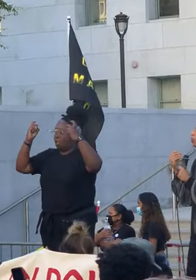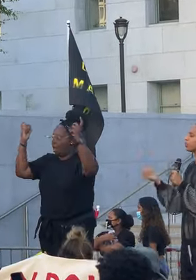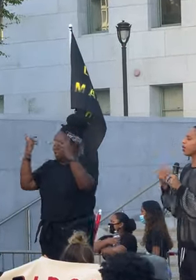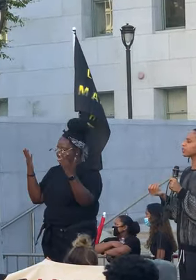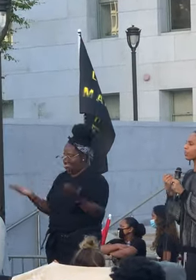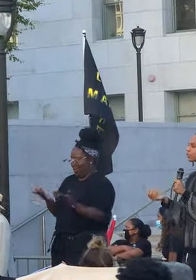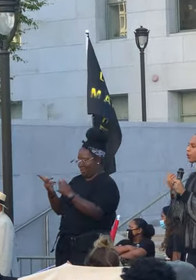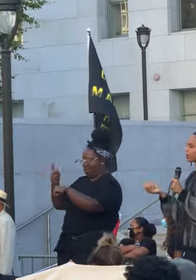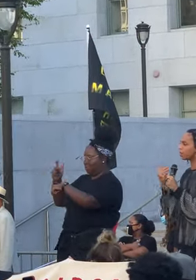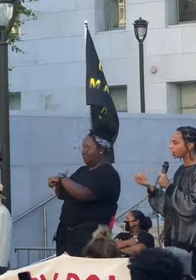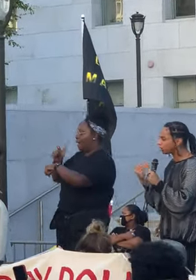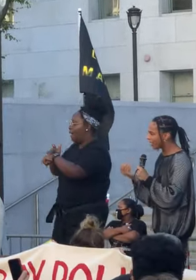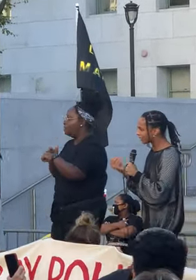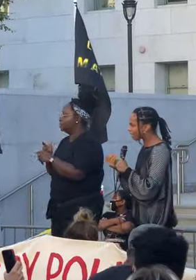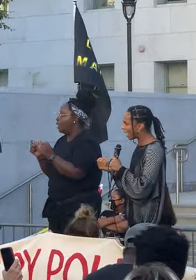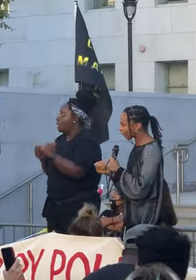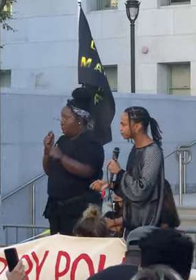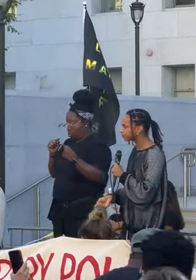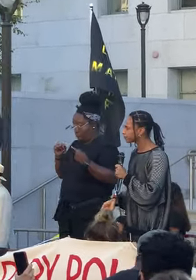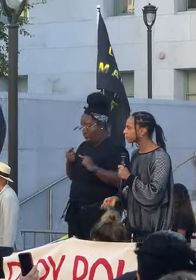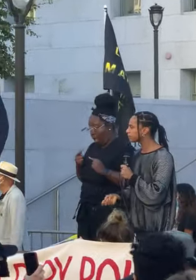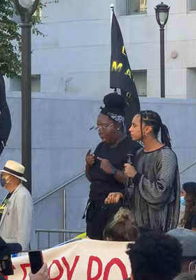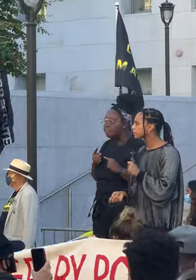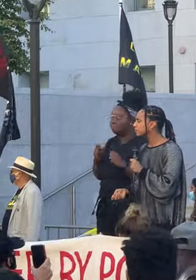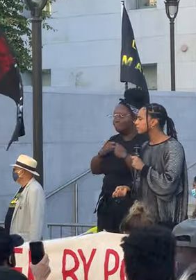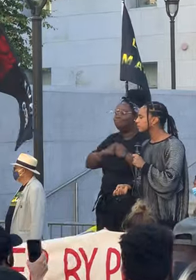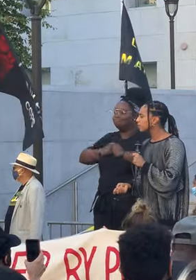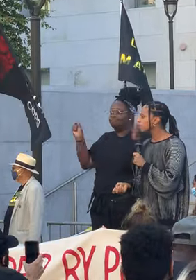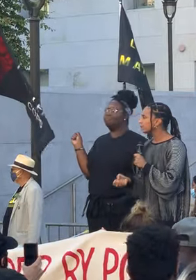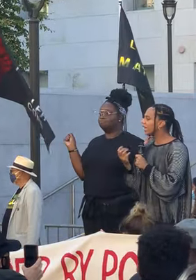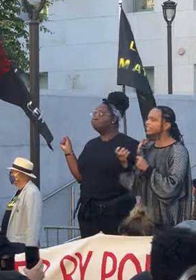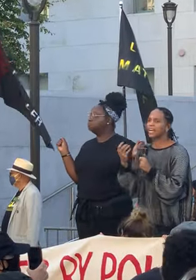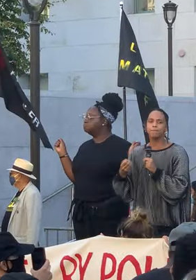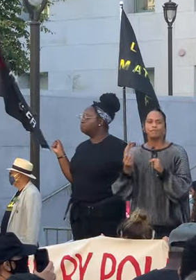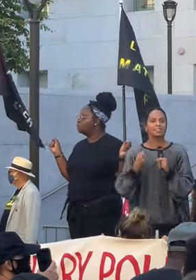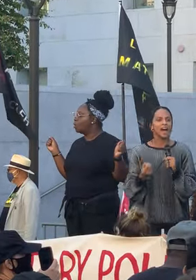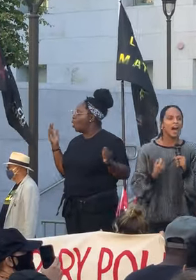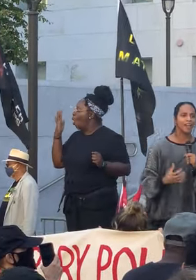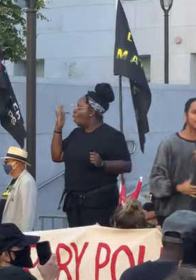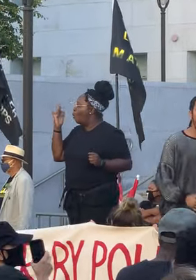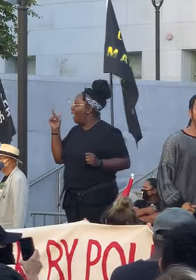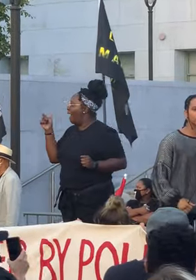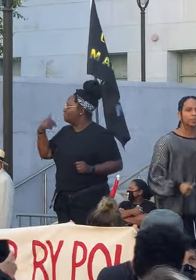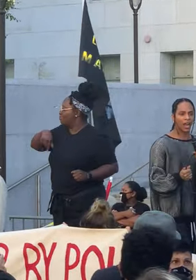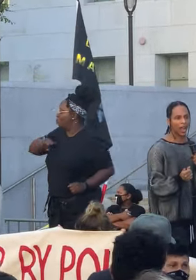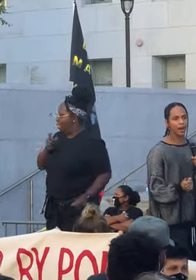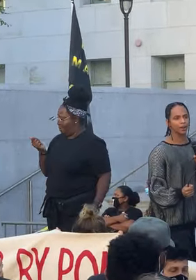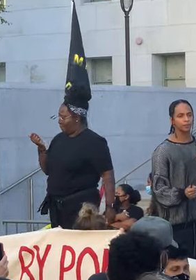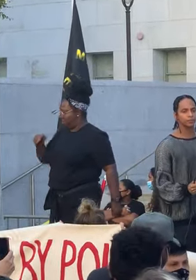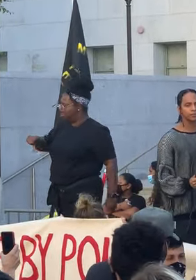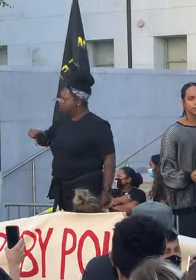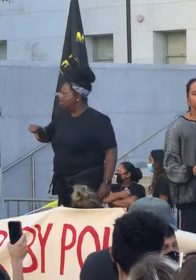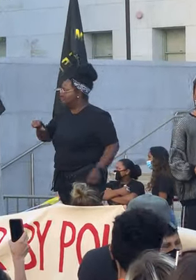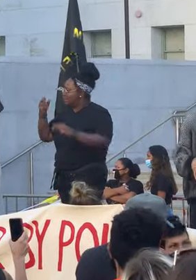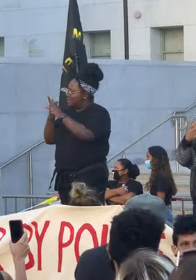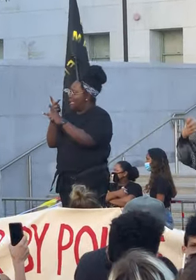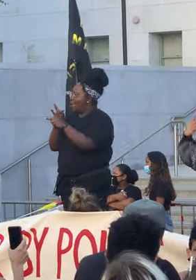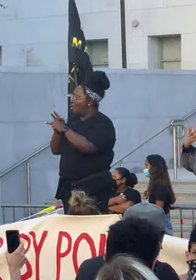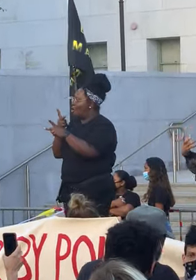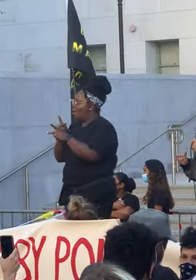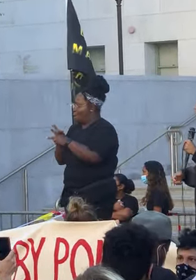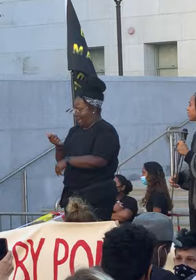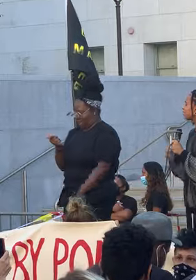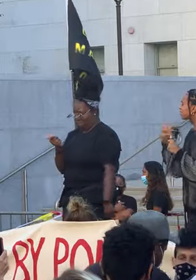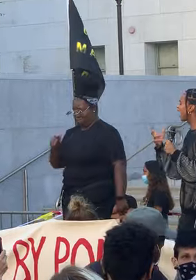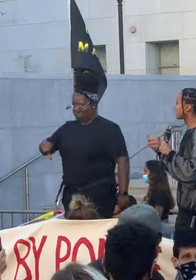times when those of us who are in the most pain come out. That's right. Because they have been denied care, and they've